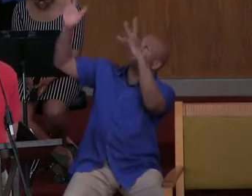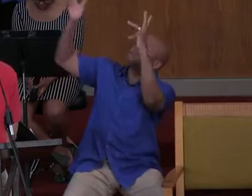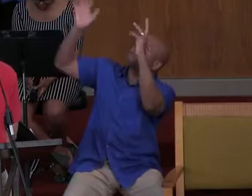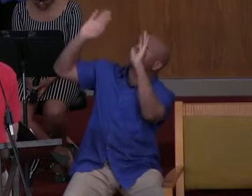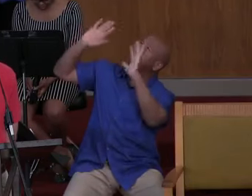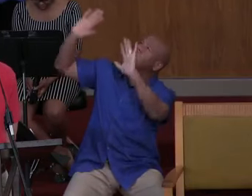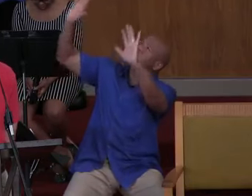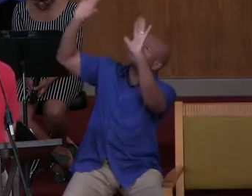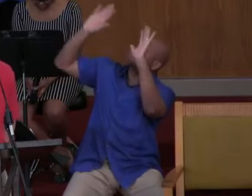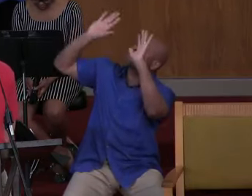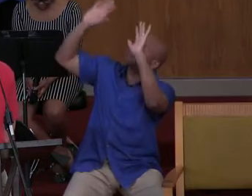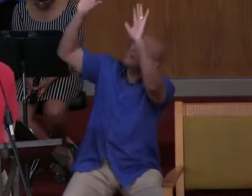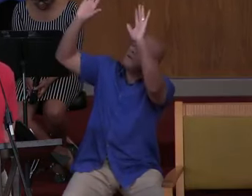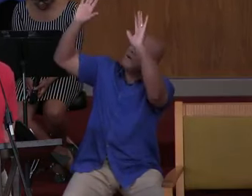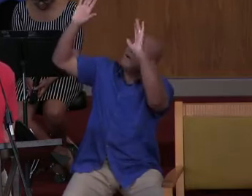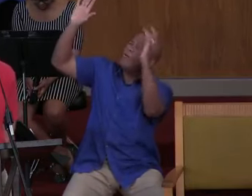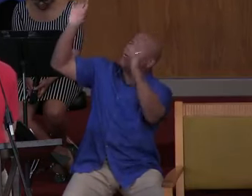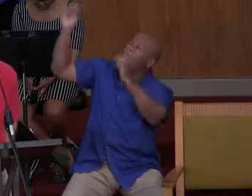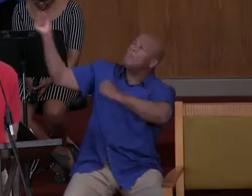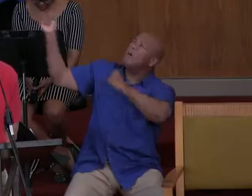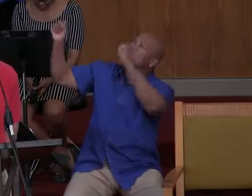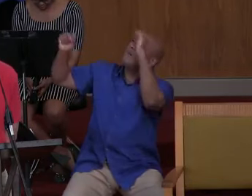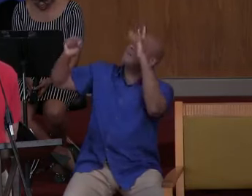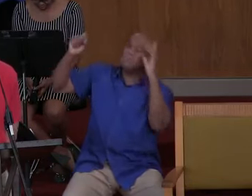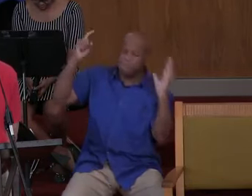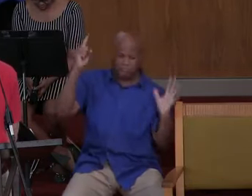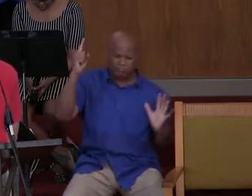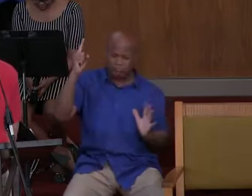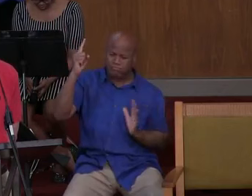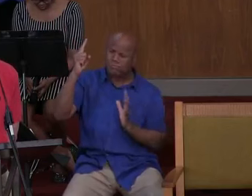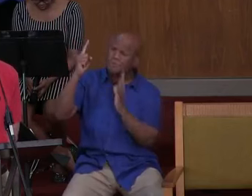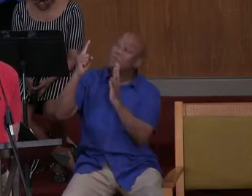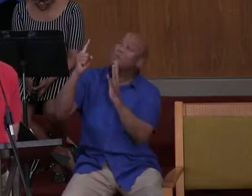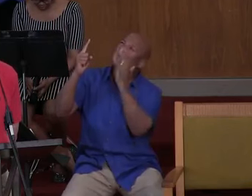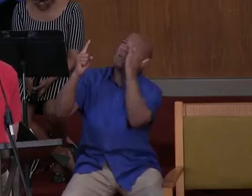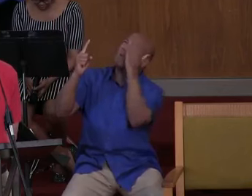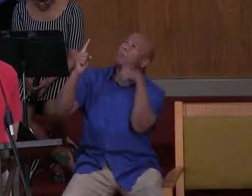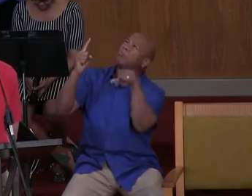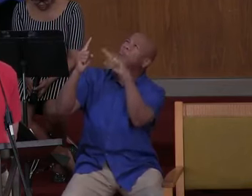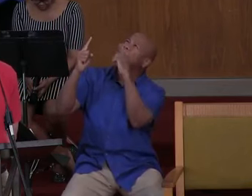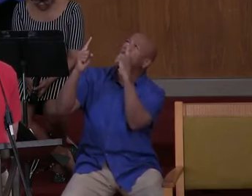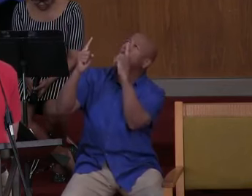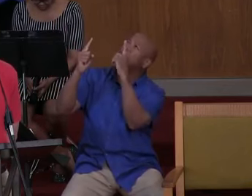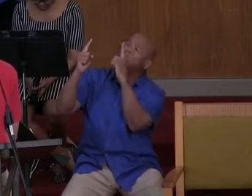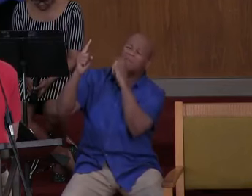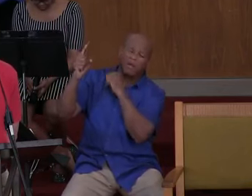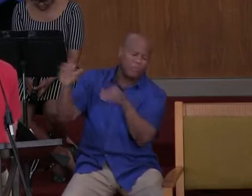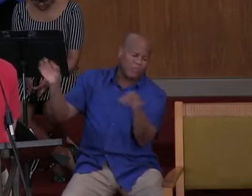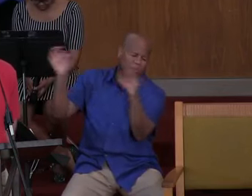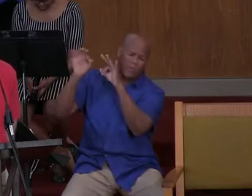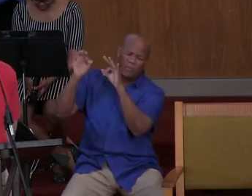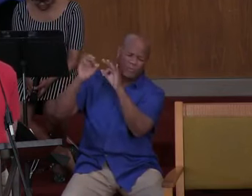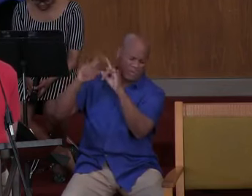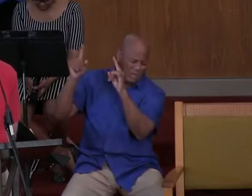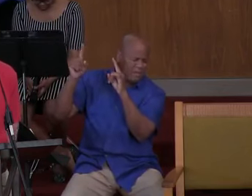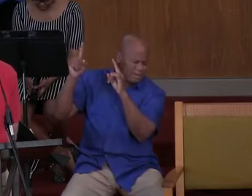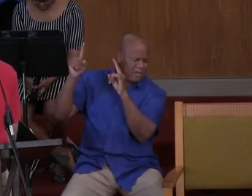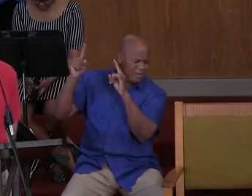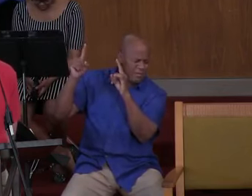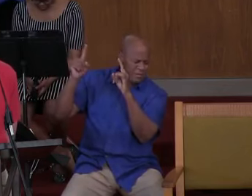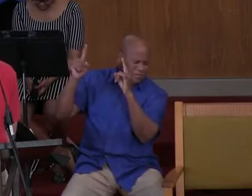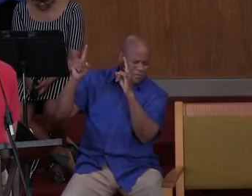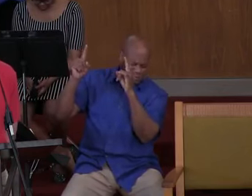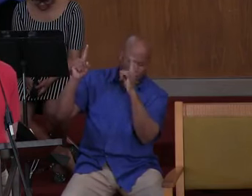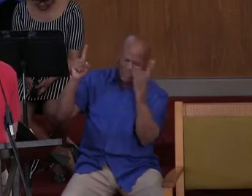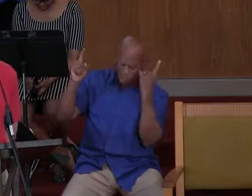and Father. And Lord, we come before you, Lord, and we know that we are not worthy, Lord. We go down to